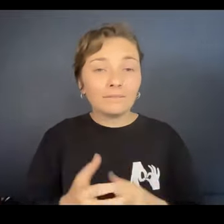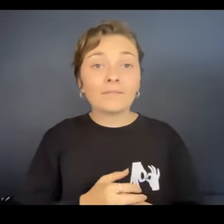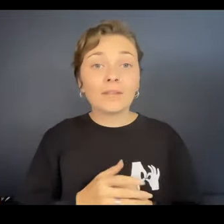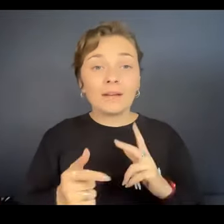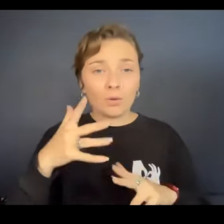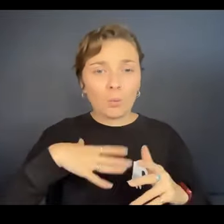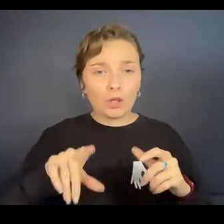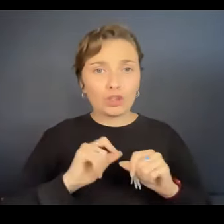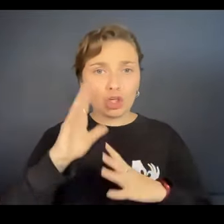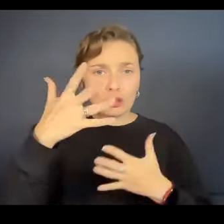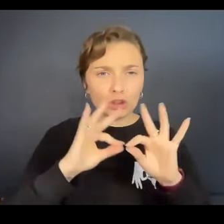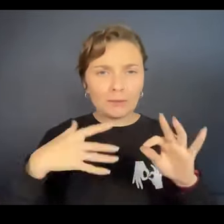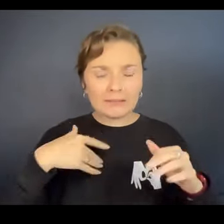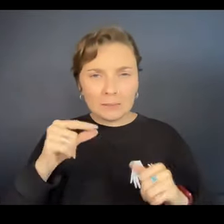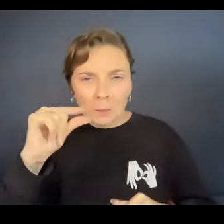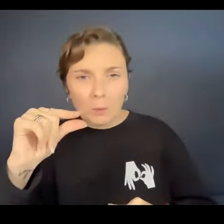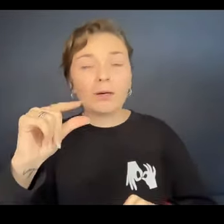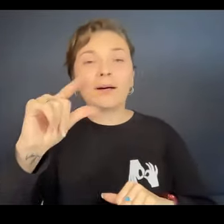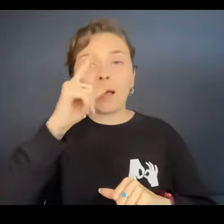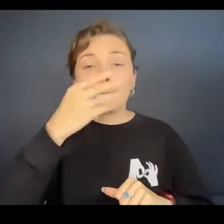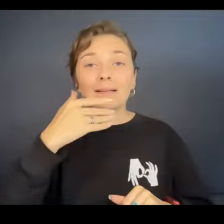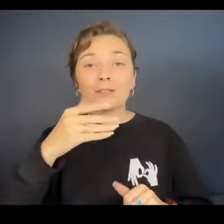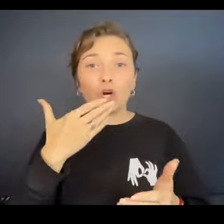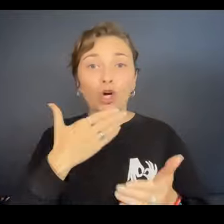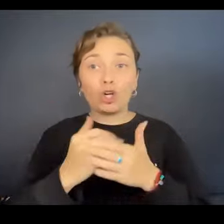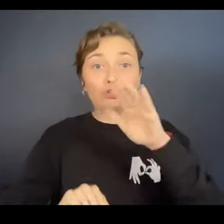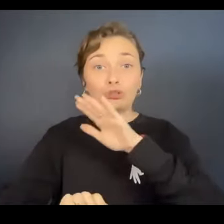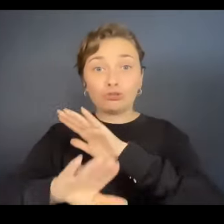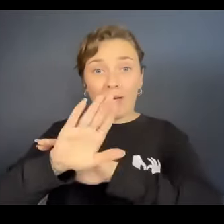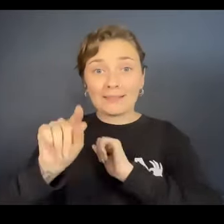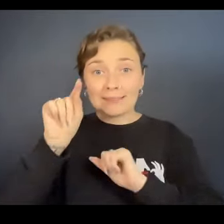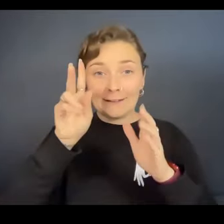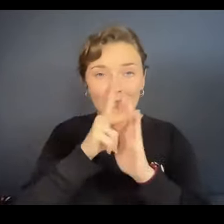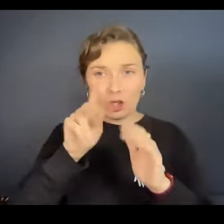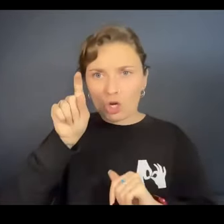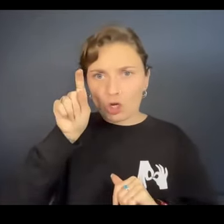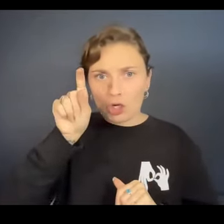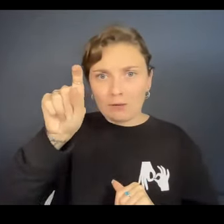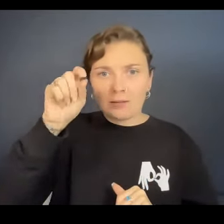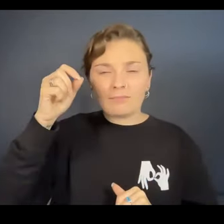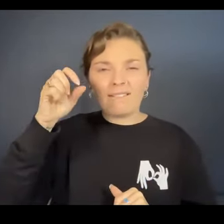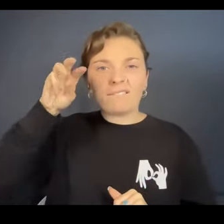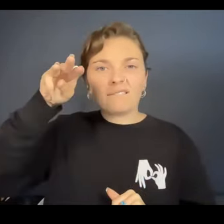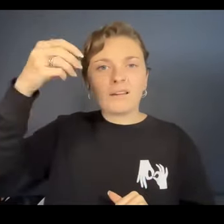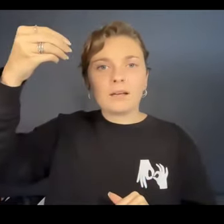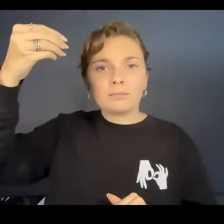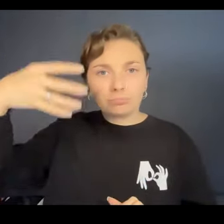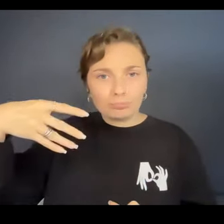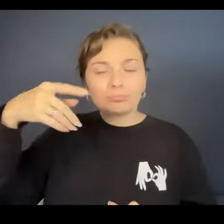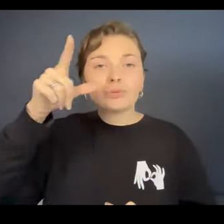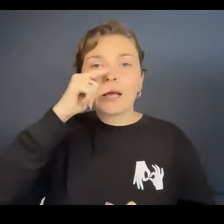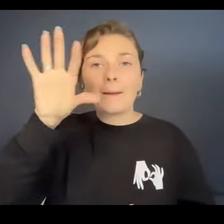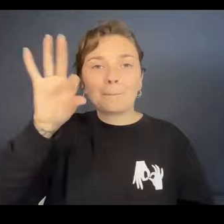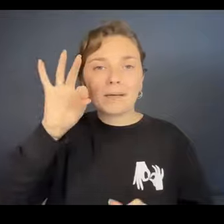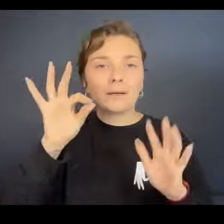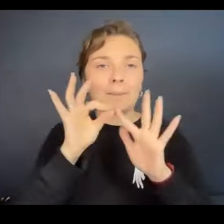enlarge the view of the Auslan interpreters, scroll over the top right hand corner of the video panel, and there is a drop down menu where you can select